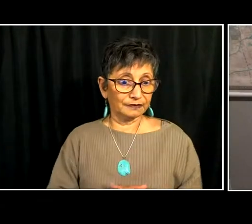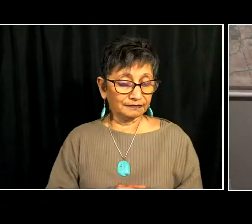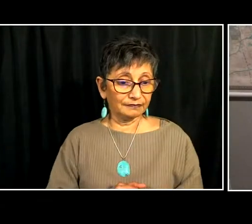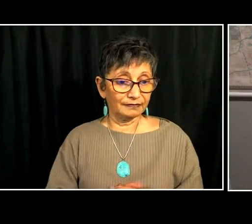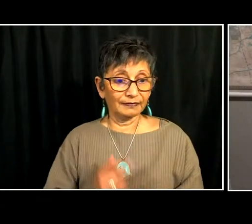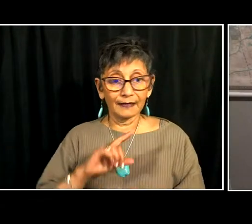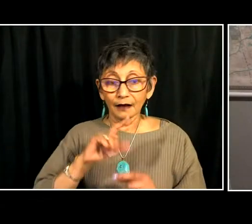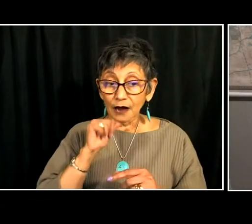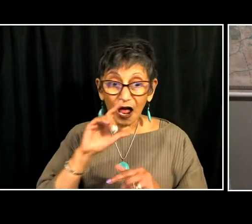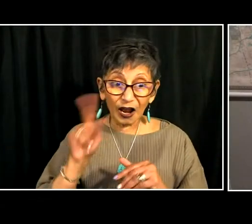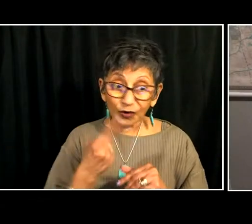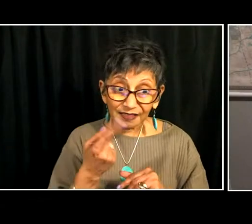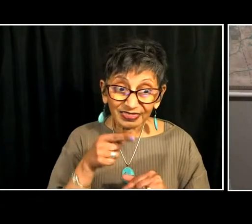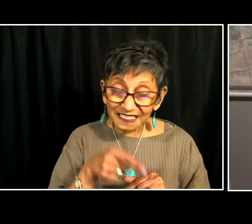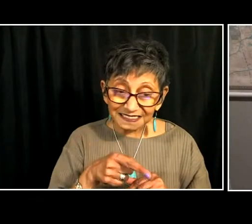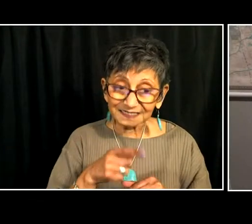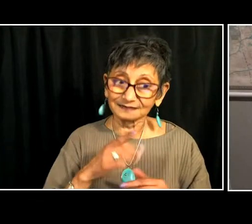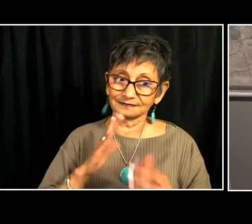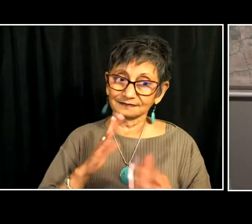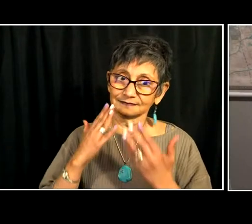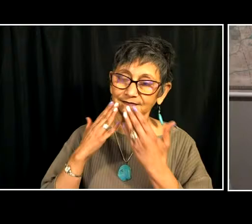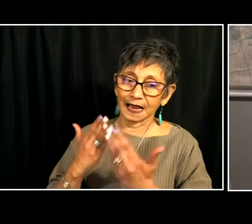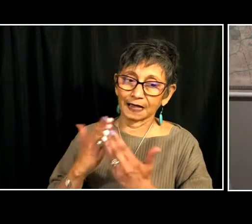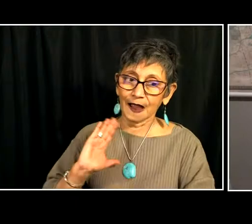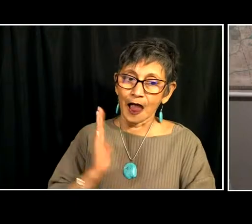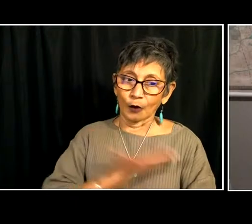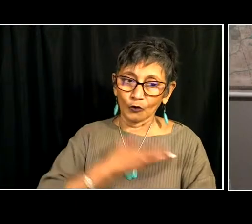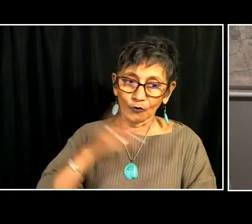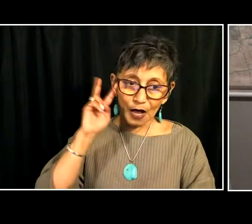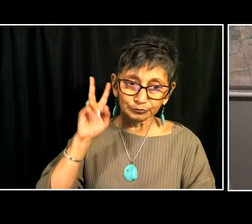live captioning our stream today for you.